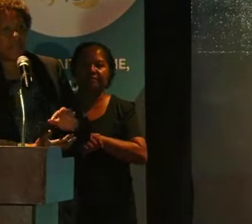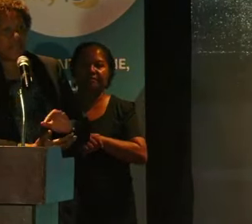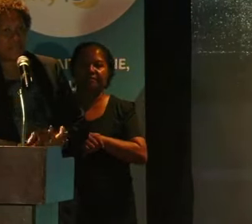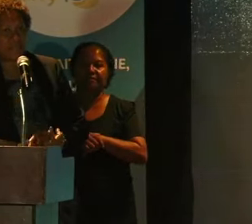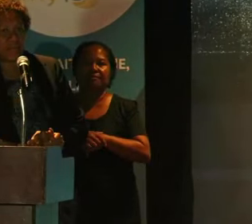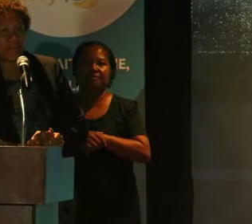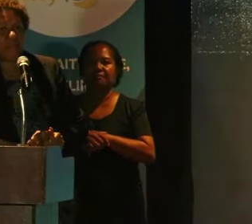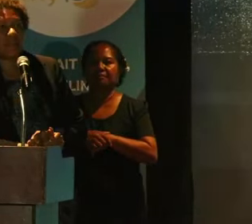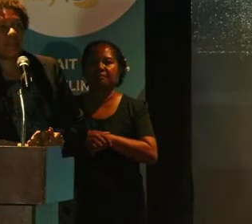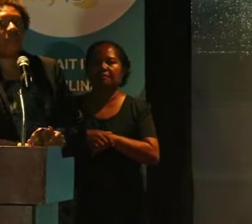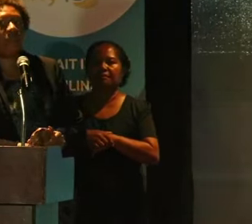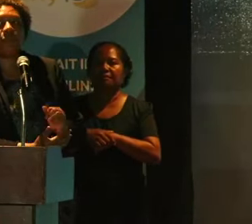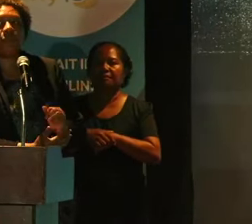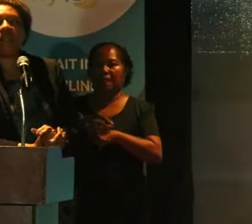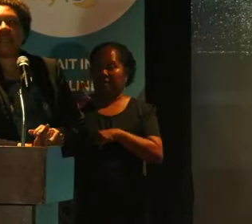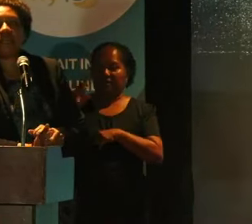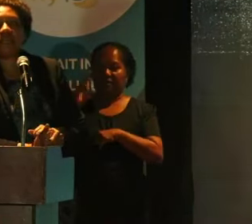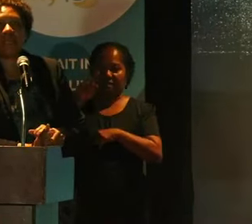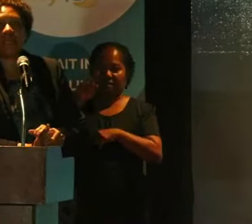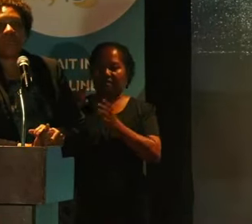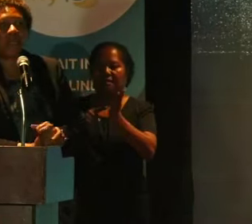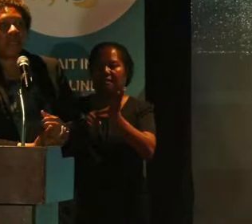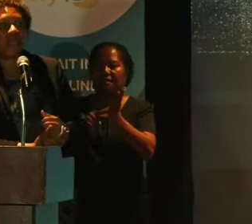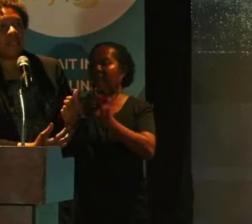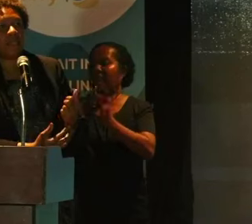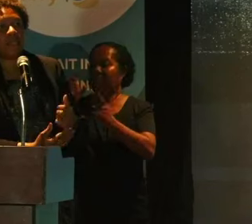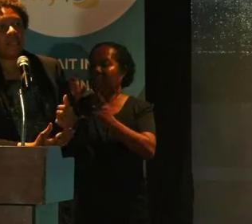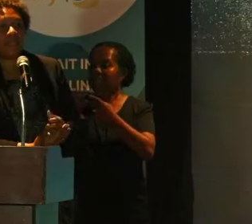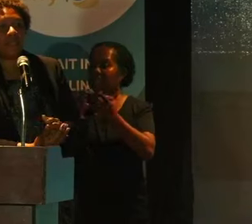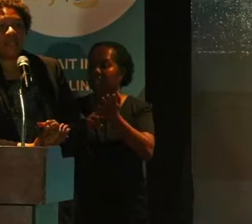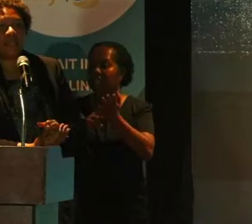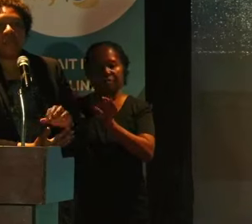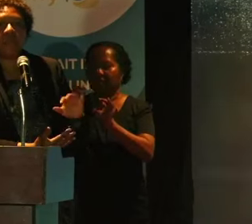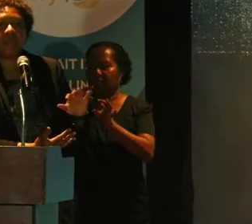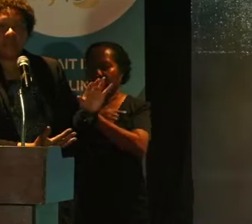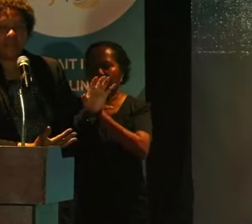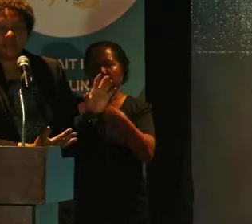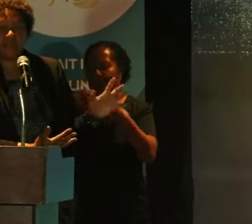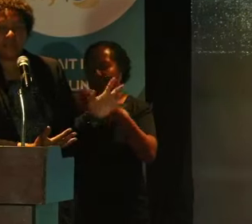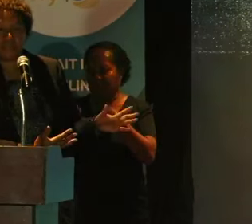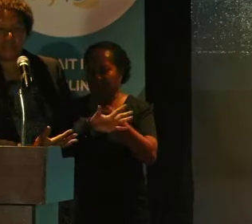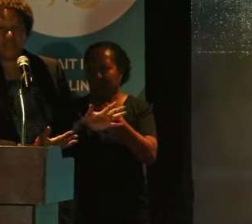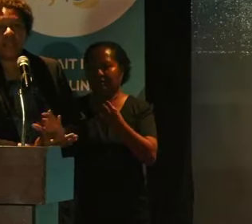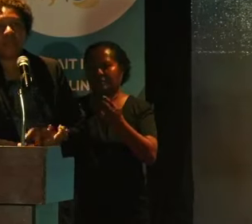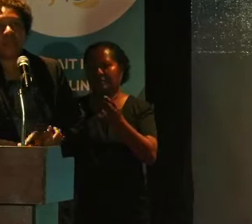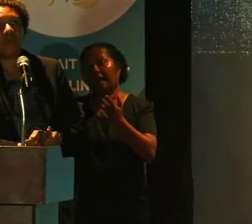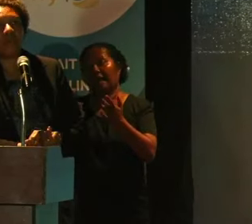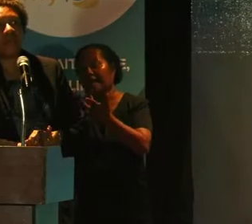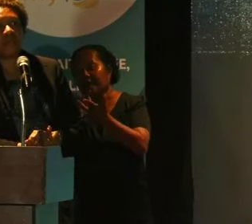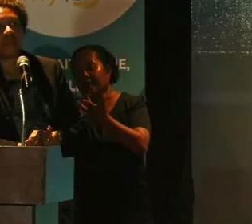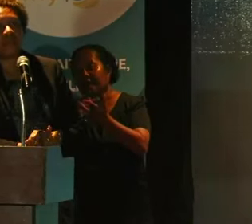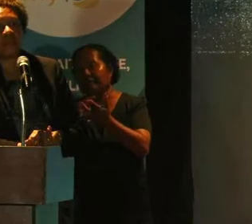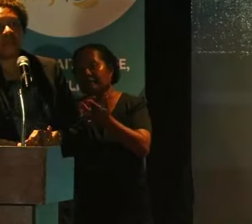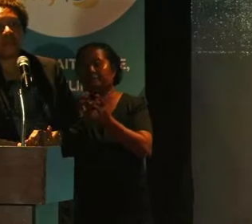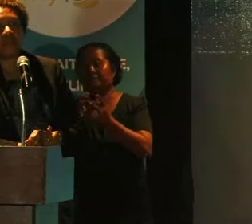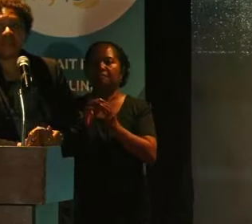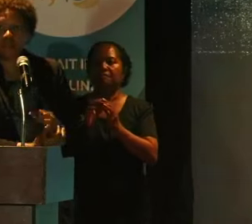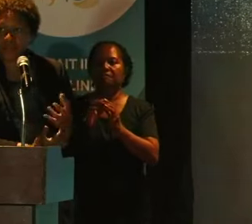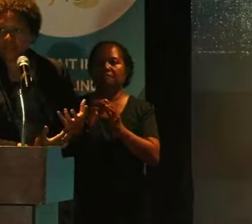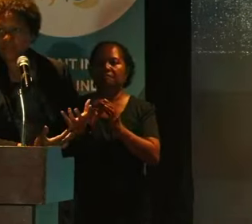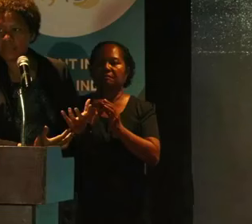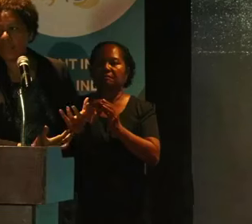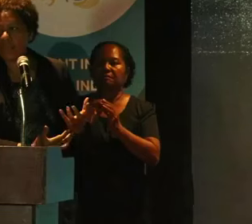not licensed by us. If they do have a license, it's either been issued by another body or it's